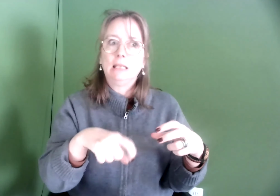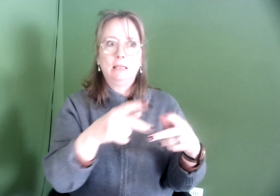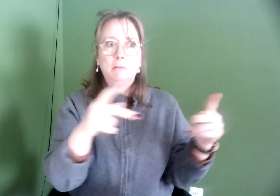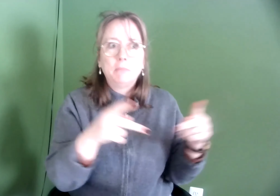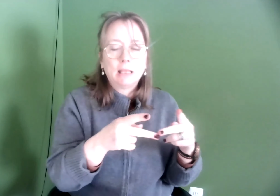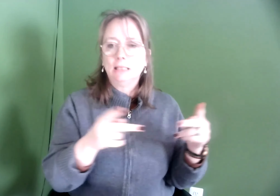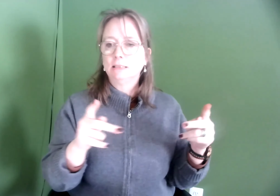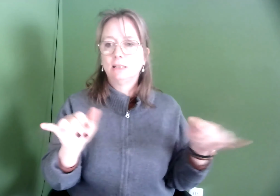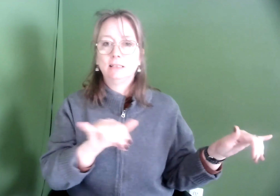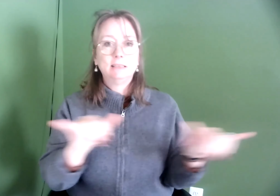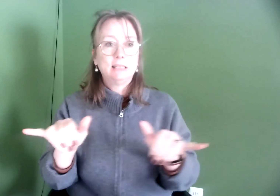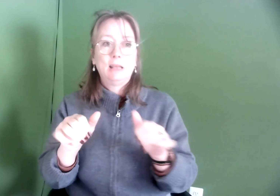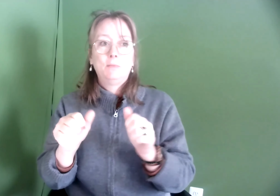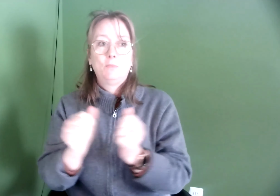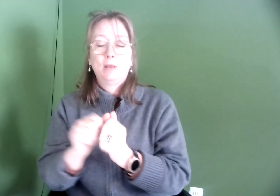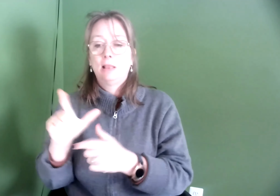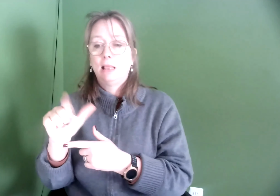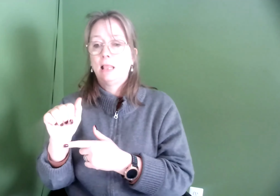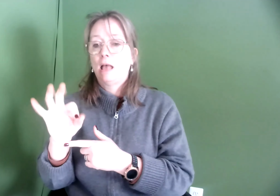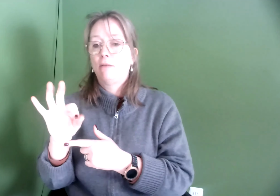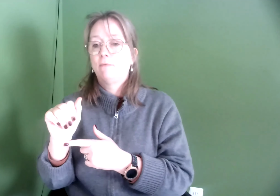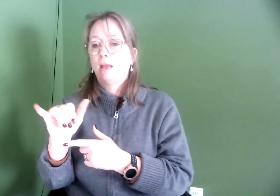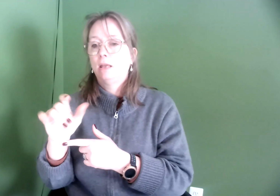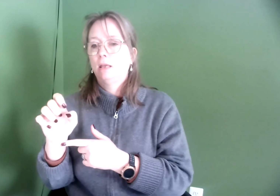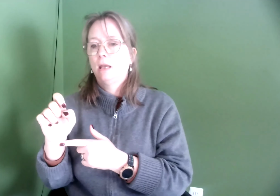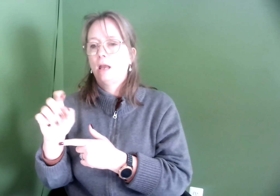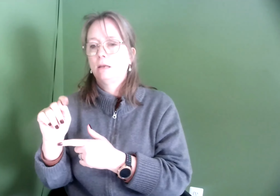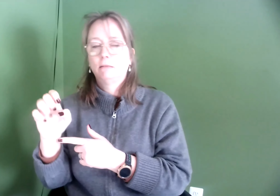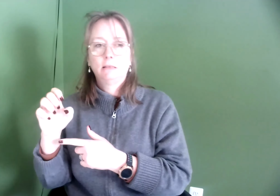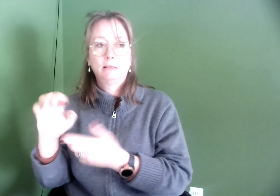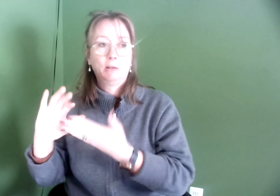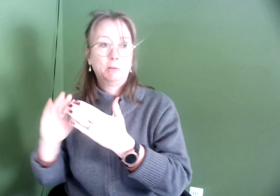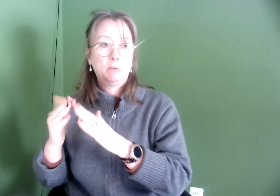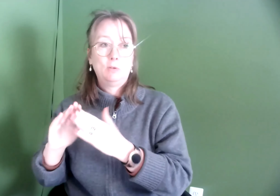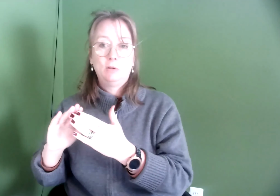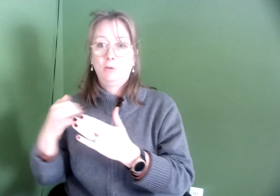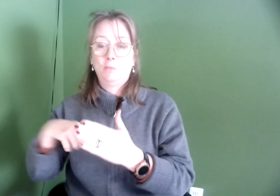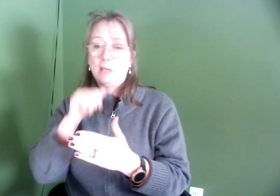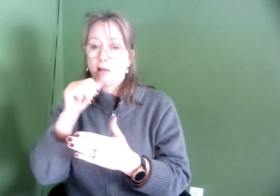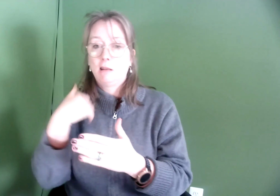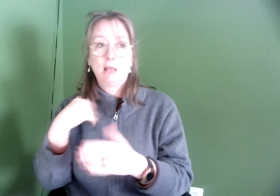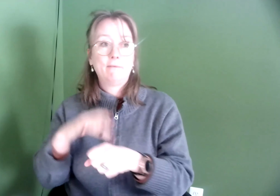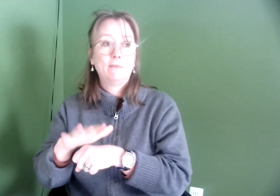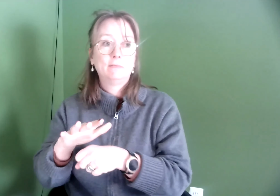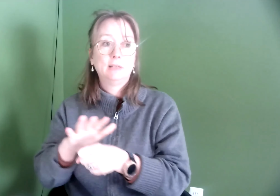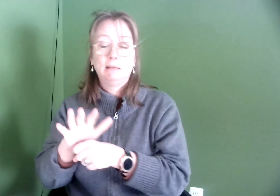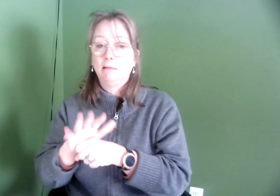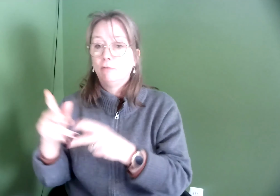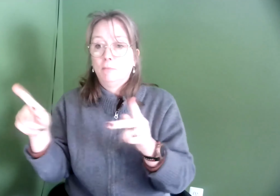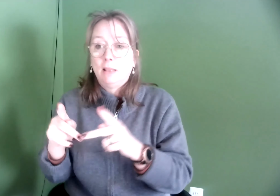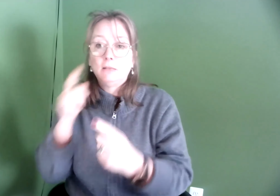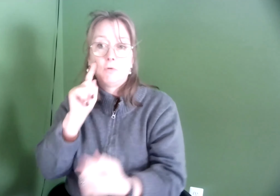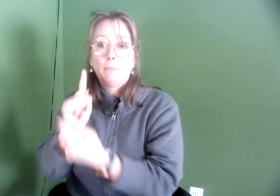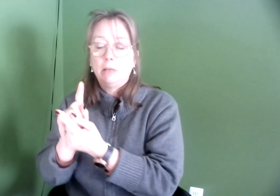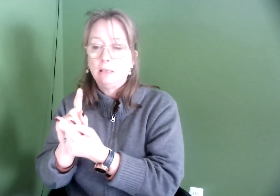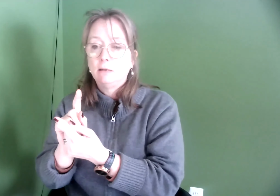places here in Lafayette. Really in the community down here, we don't really have enough locations for people to be met. And that's another